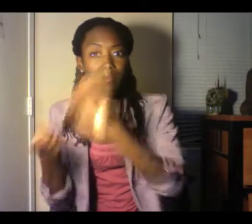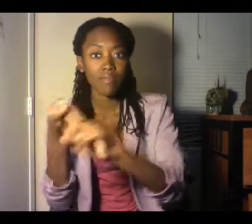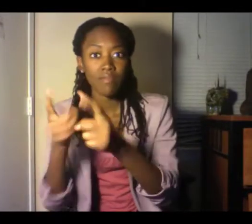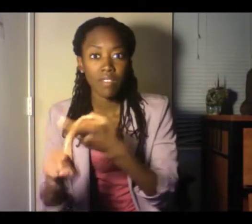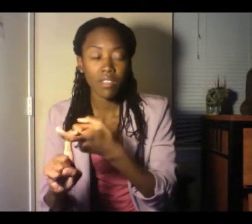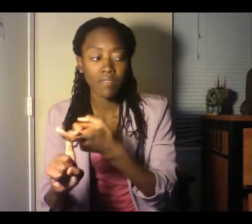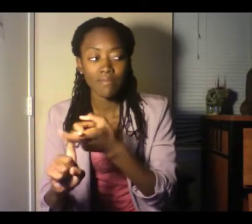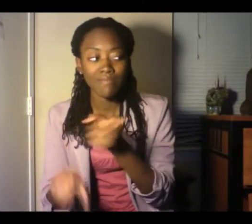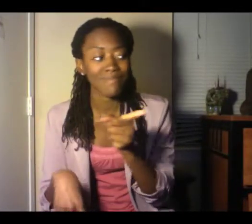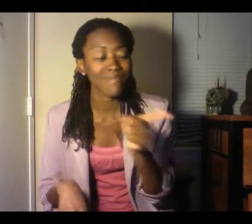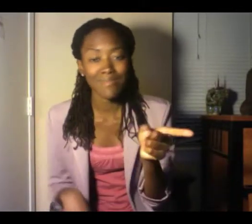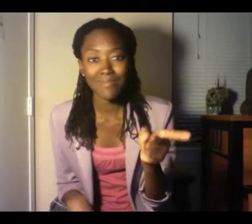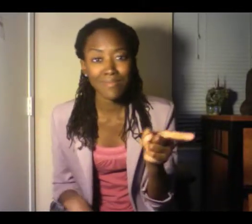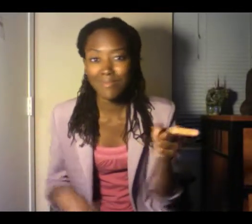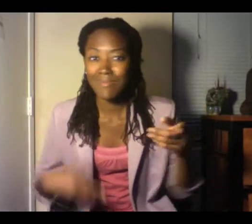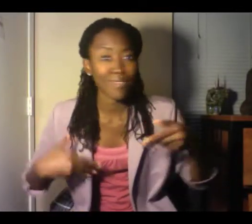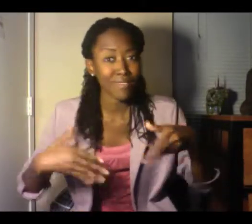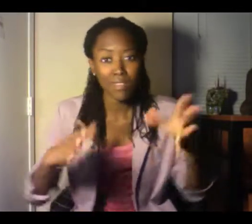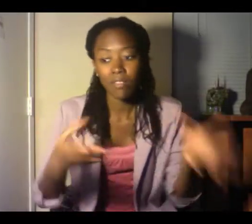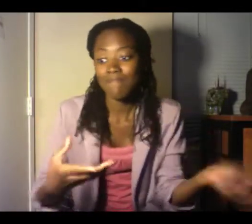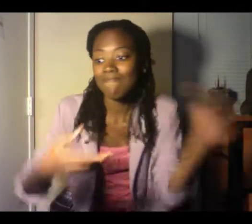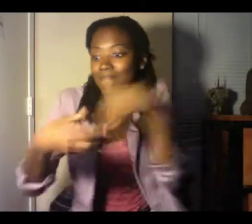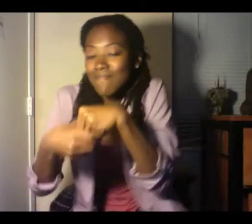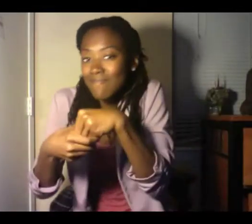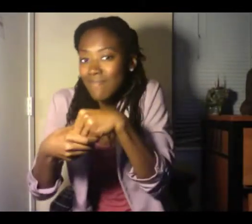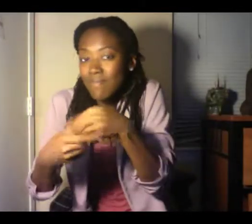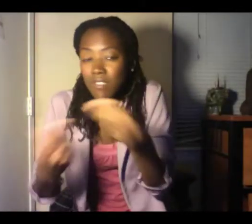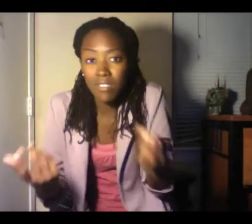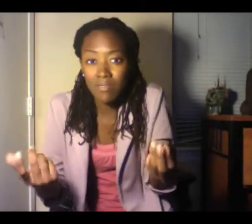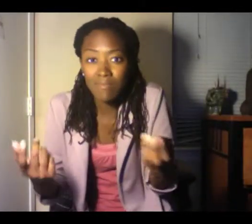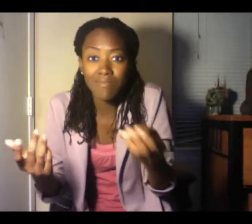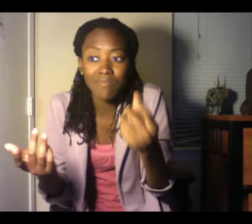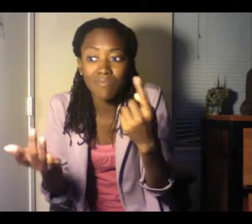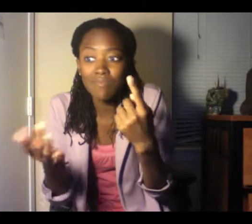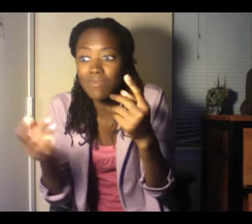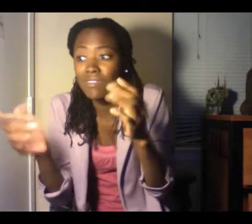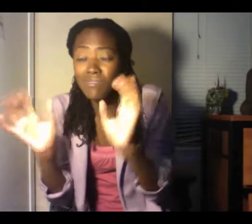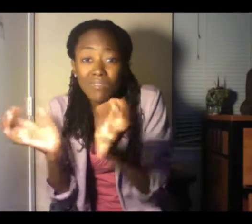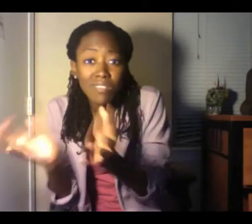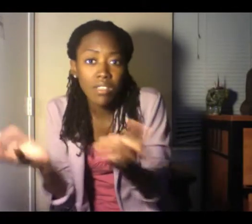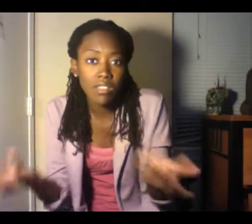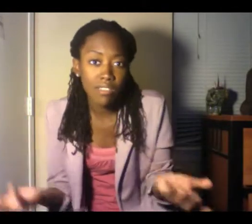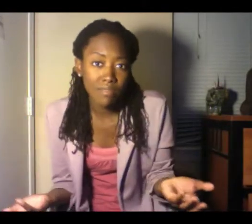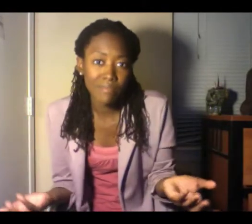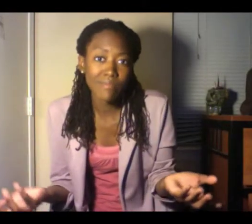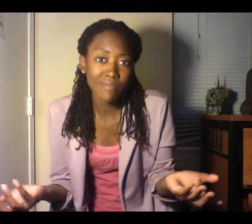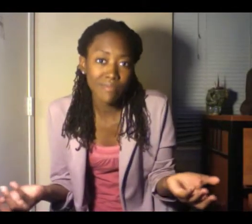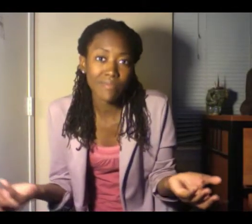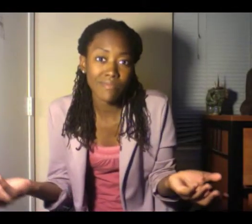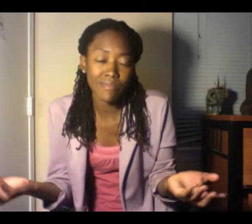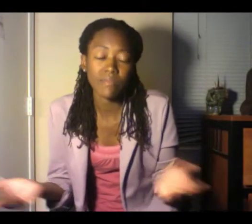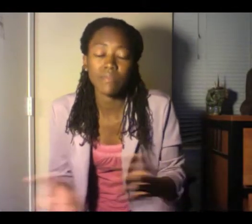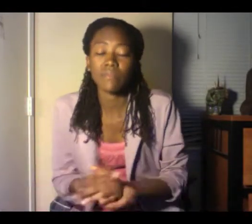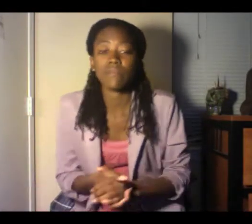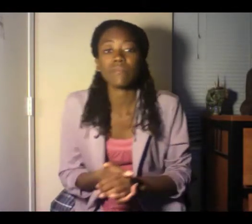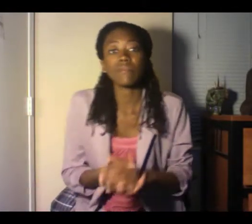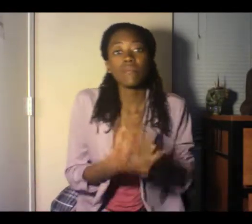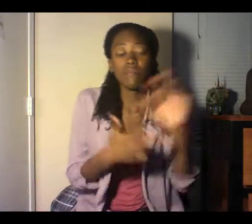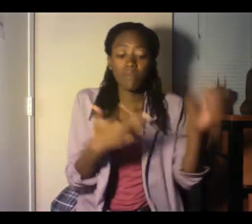In the third story, the mother of a very capable young girl who moved comfortably between sign language and spoken